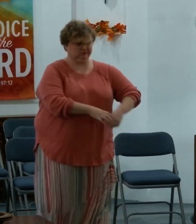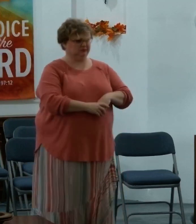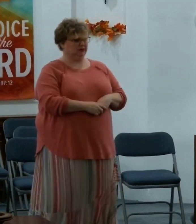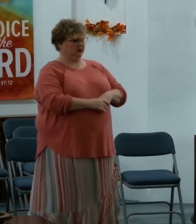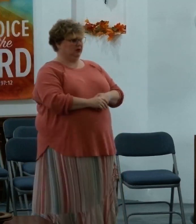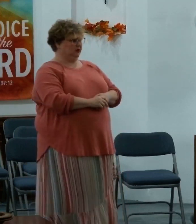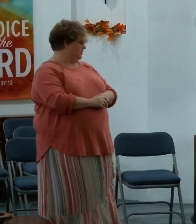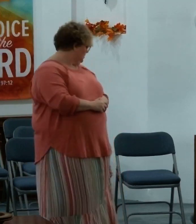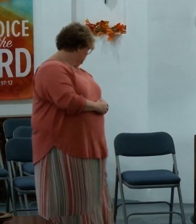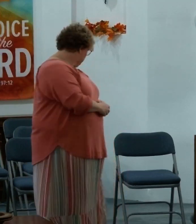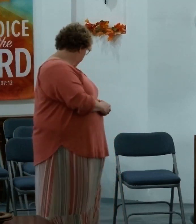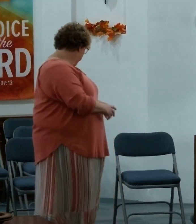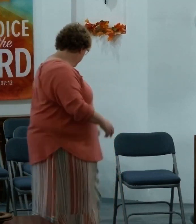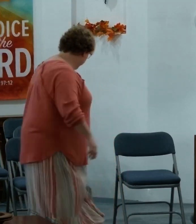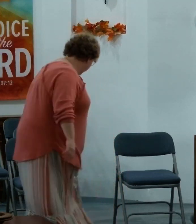Okay.